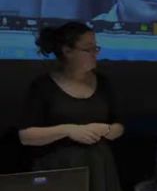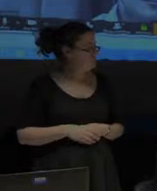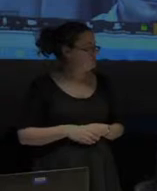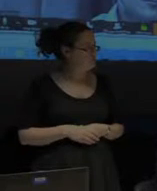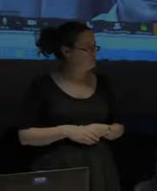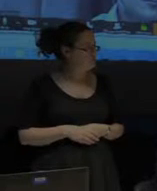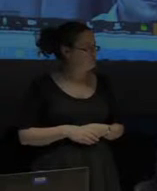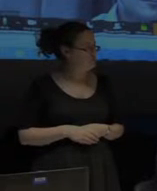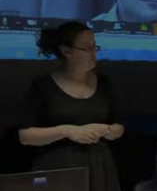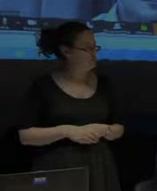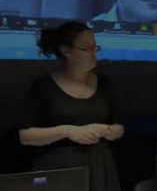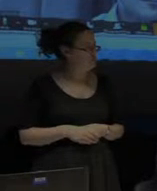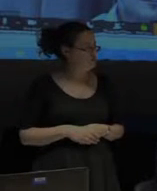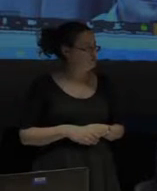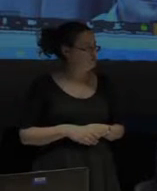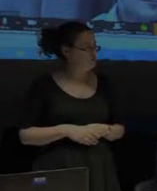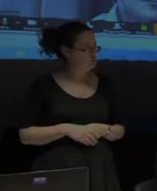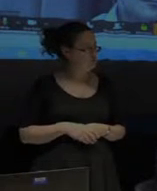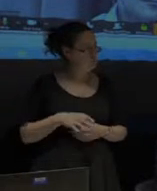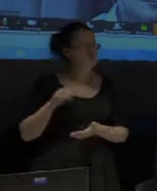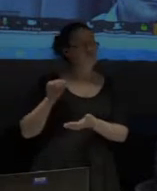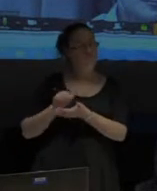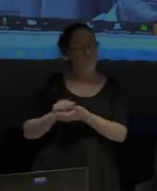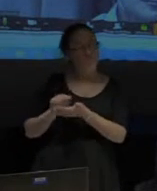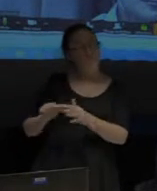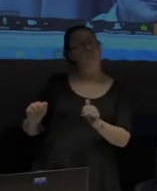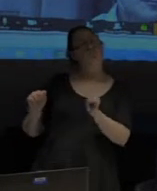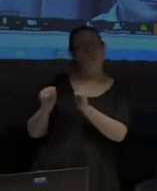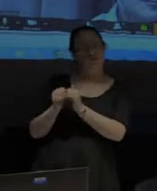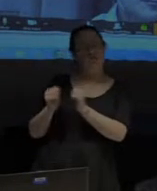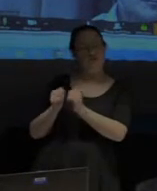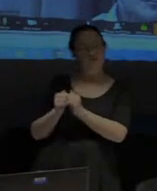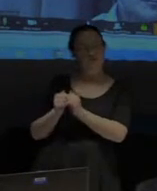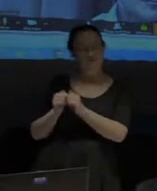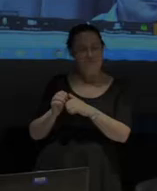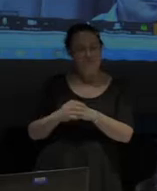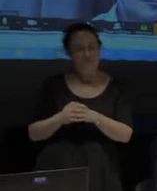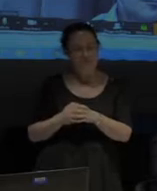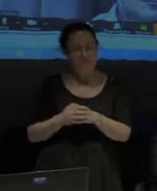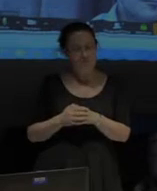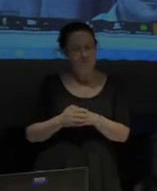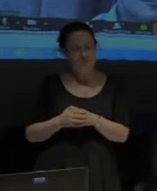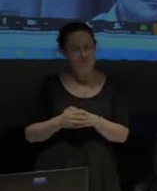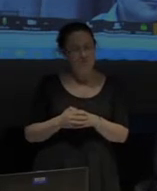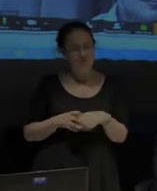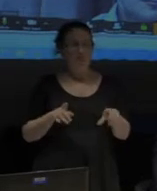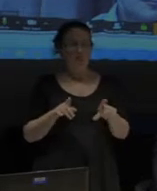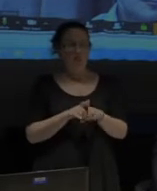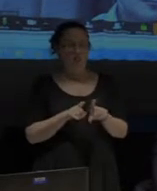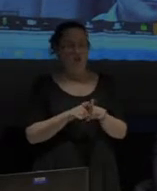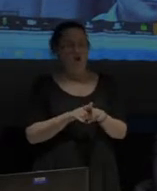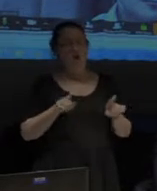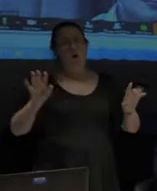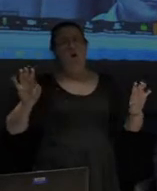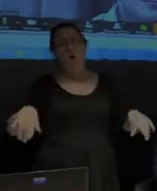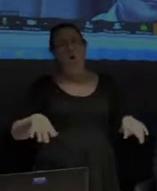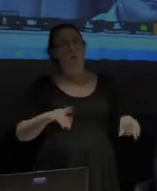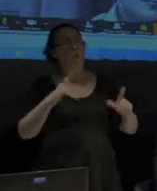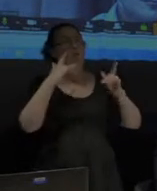agree with everything that John said there. There's a big watch out, it should be starting on